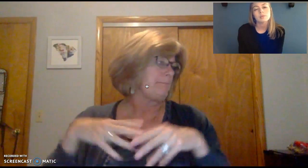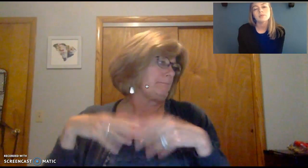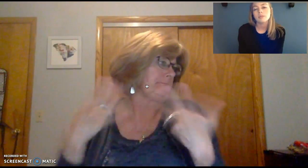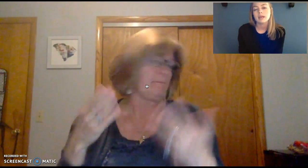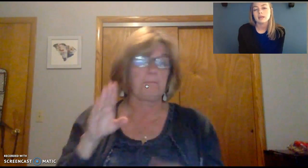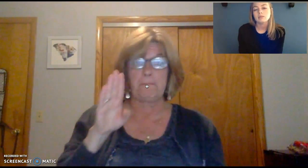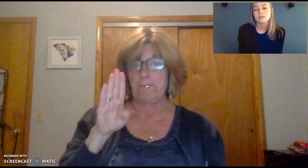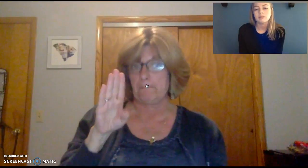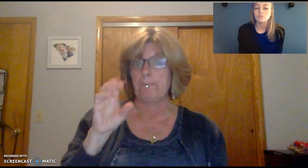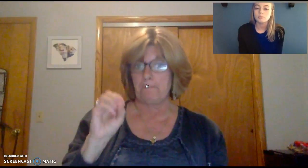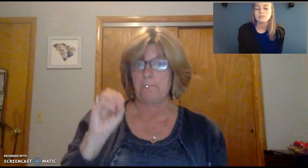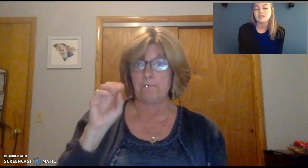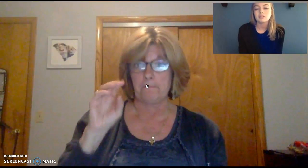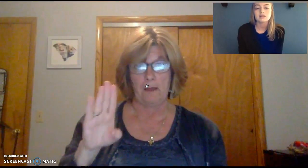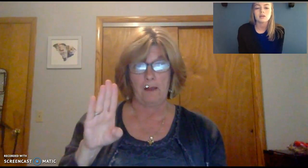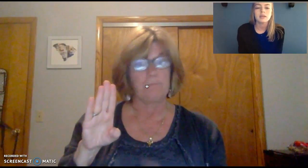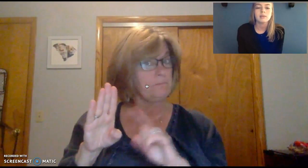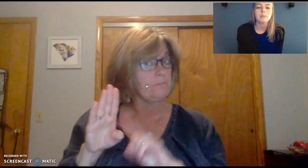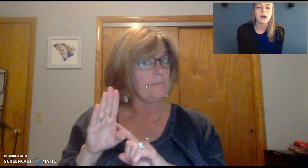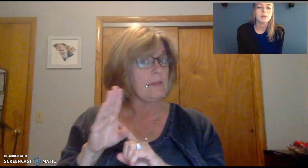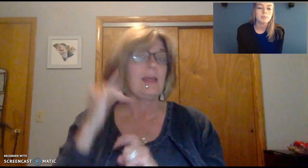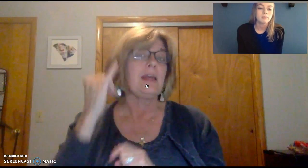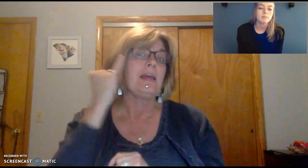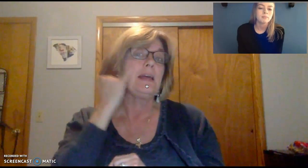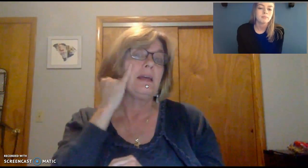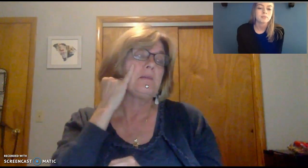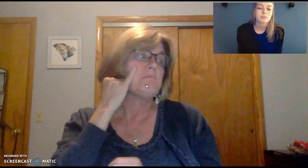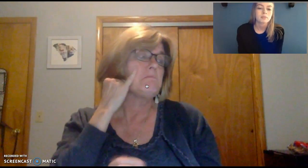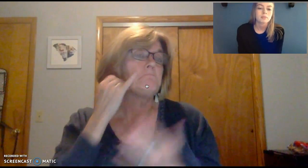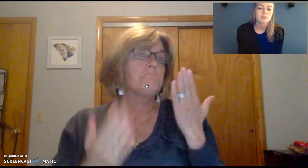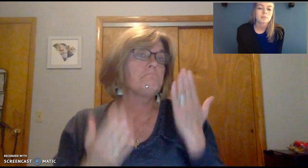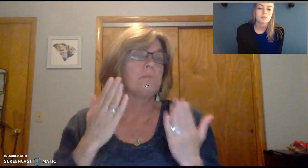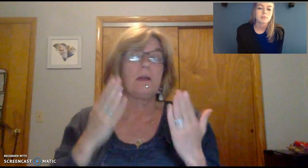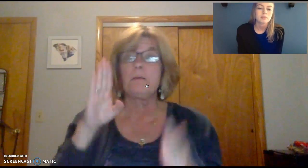Do you remember the man named, let's name him Bob.